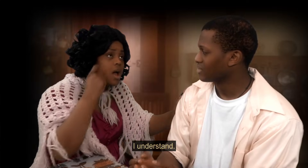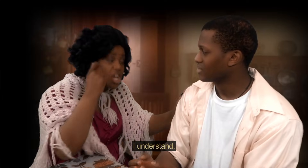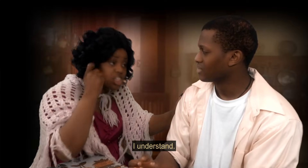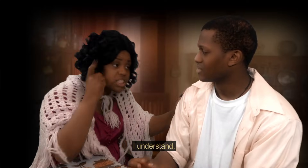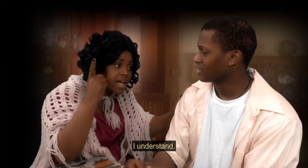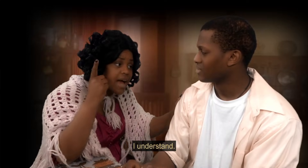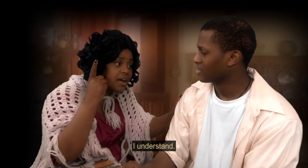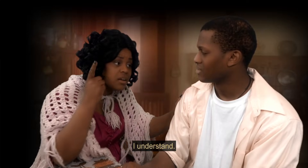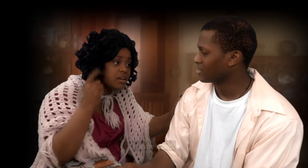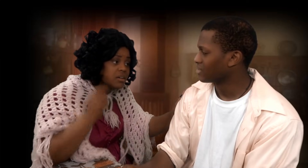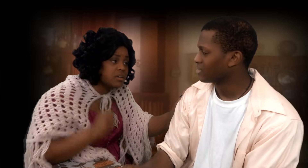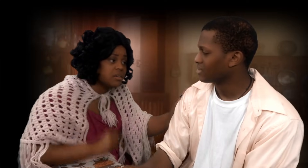I understand.